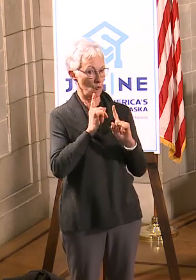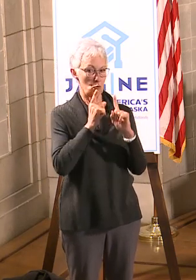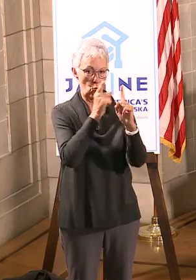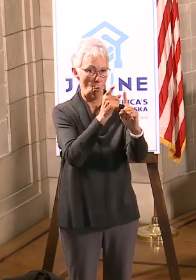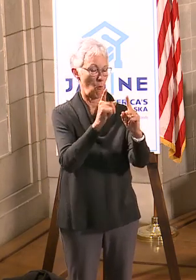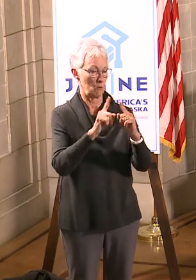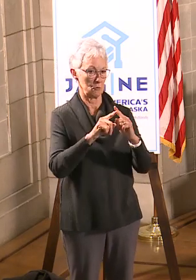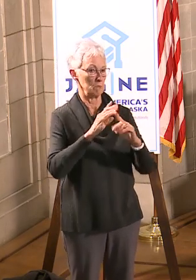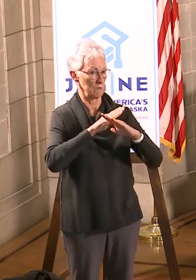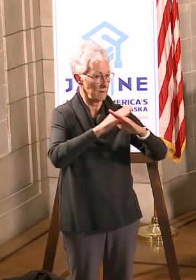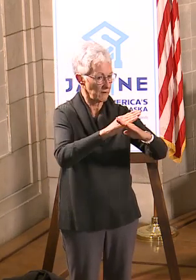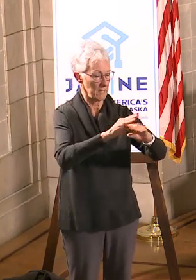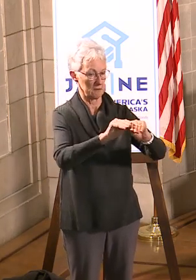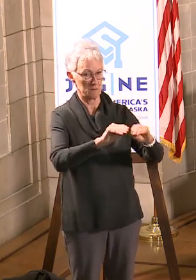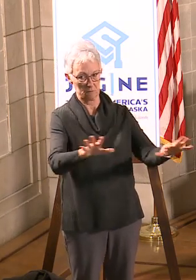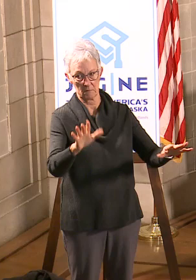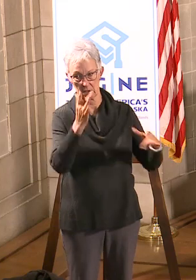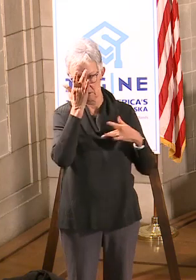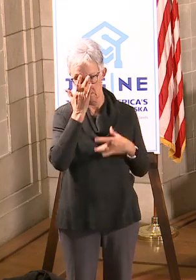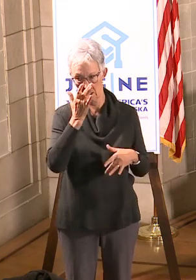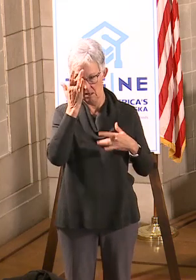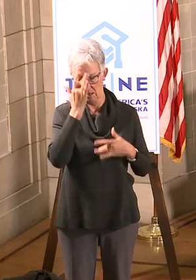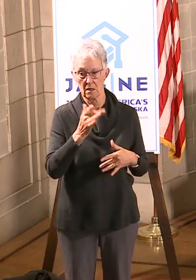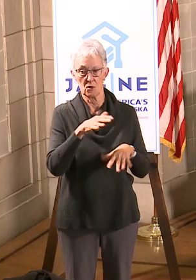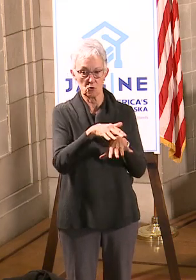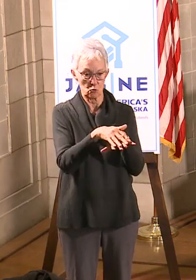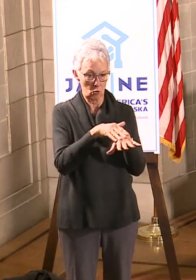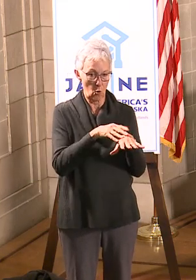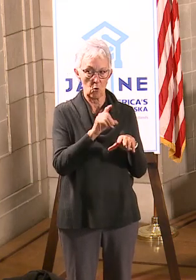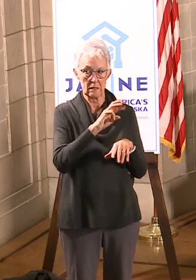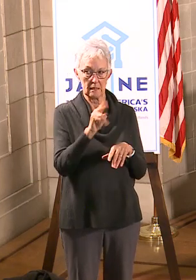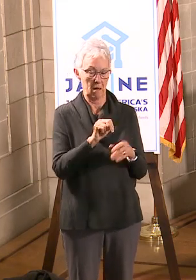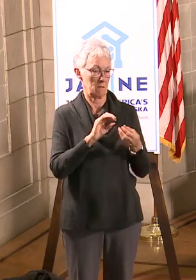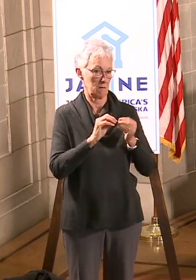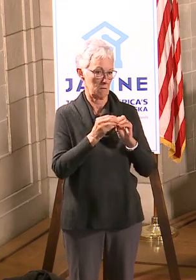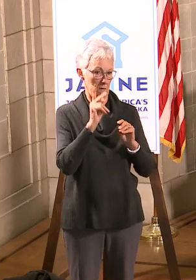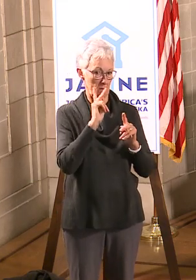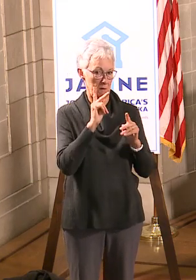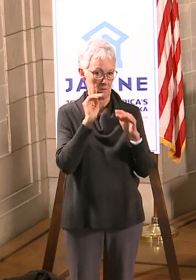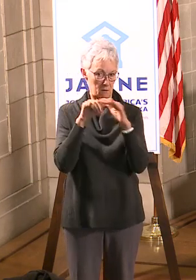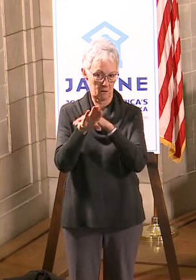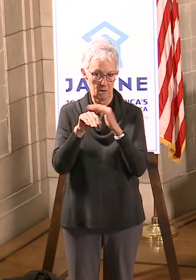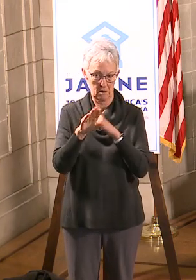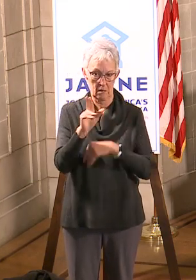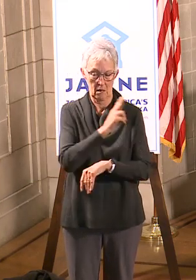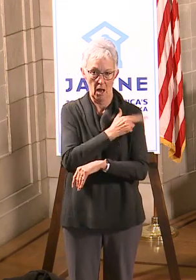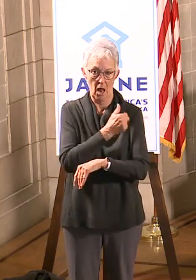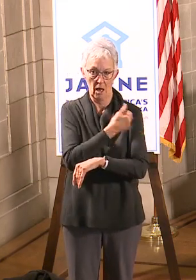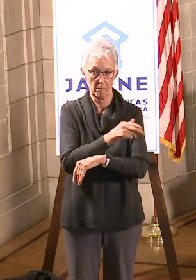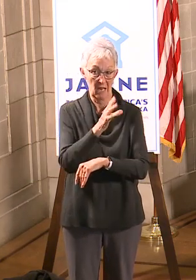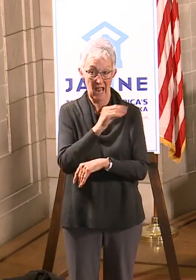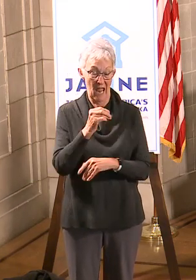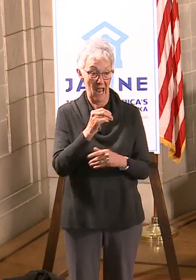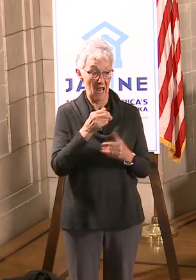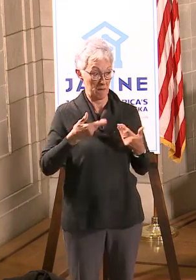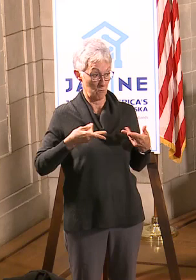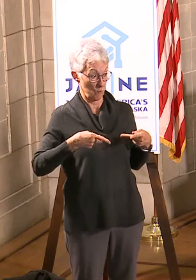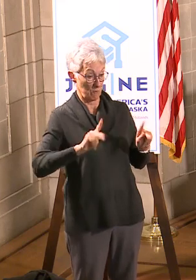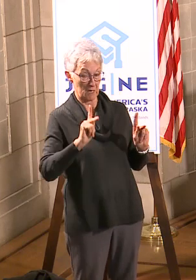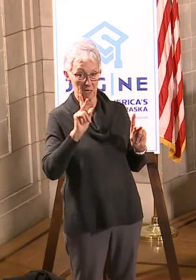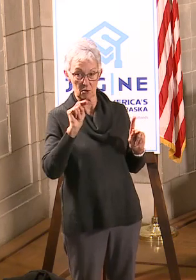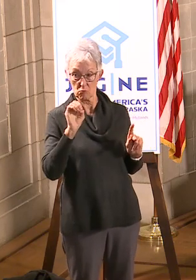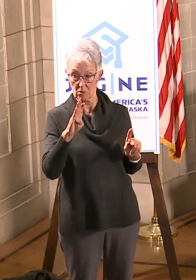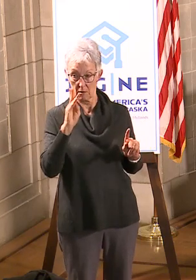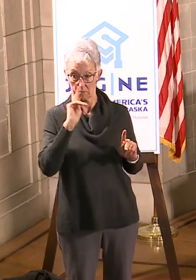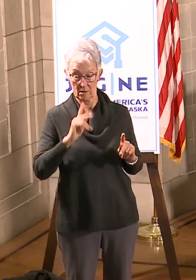hospital capacity while doing the best job of letting Nebraskans live as normal a life as possible. And I guess going back again,